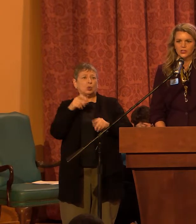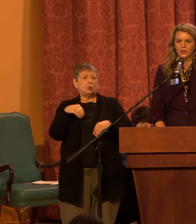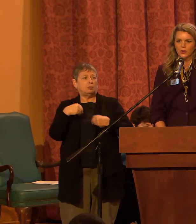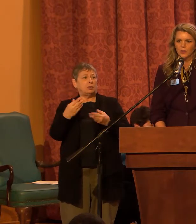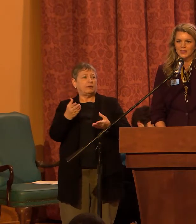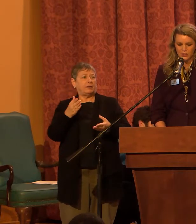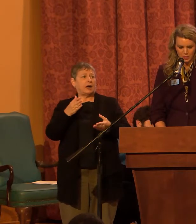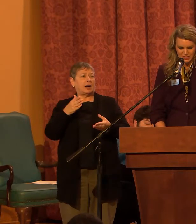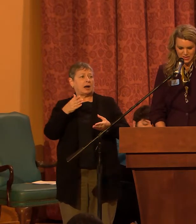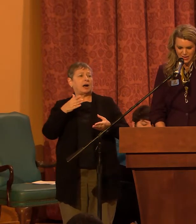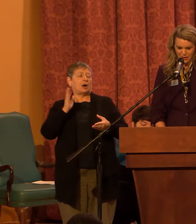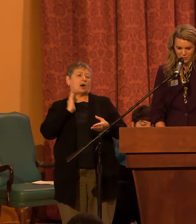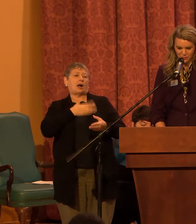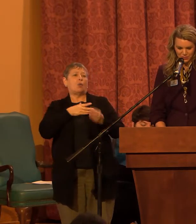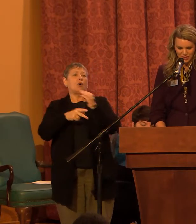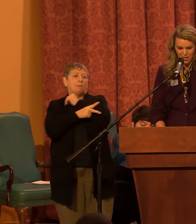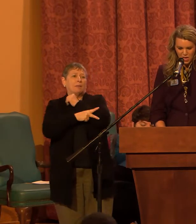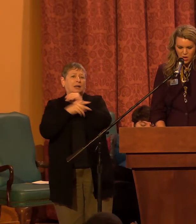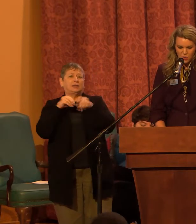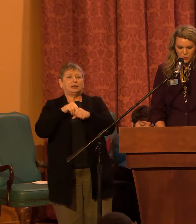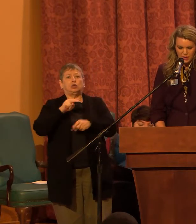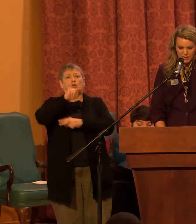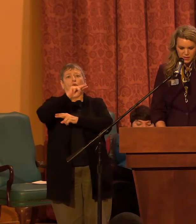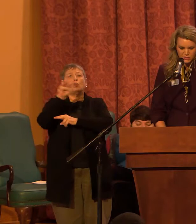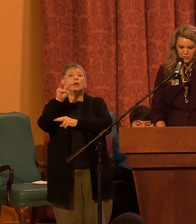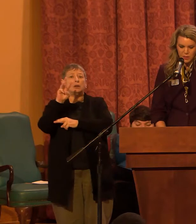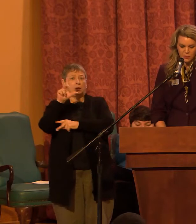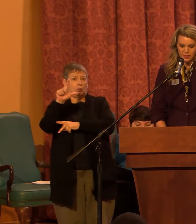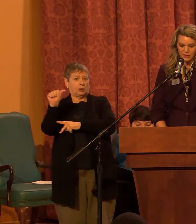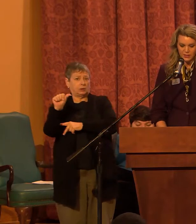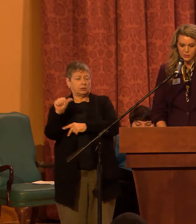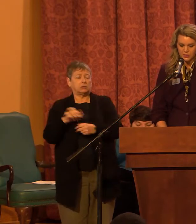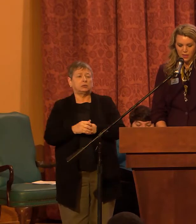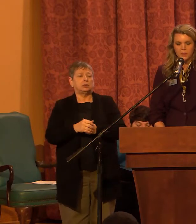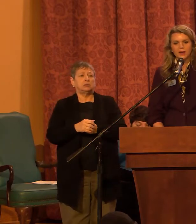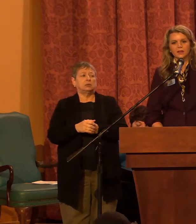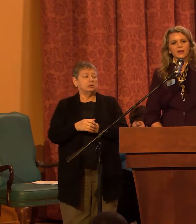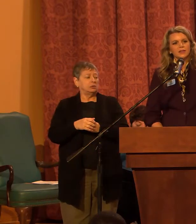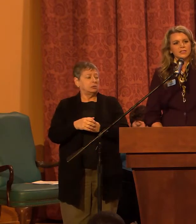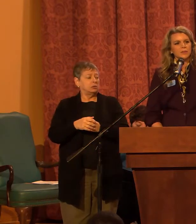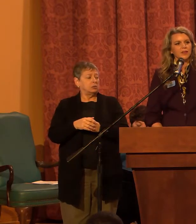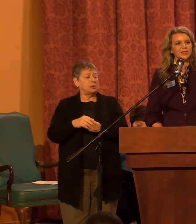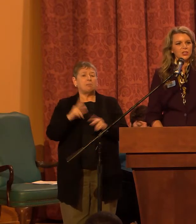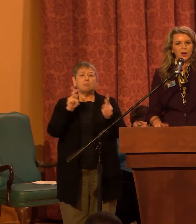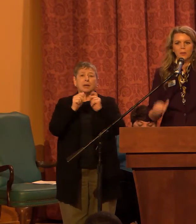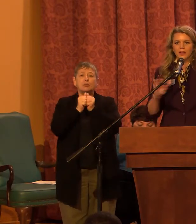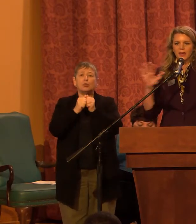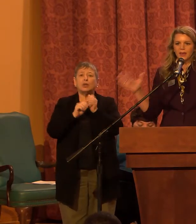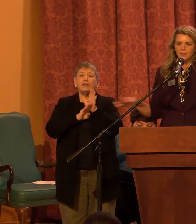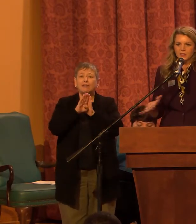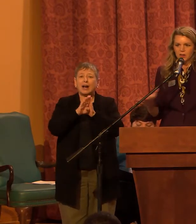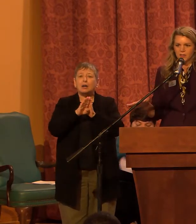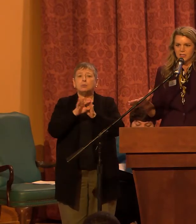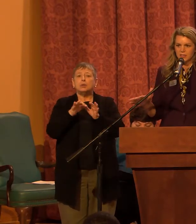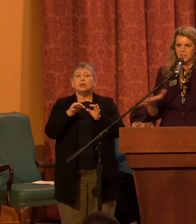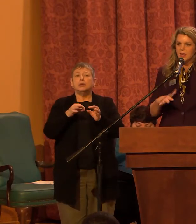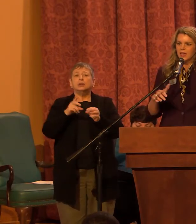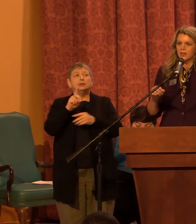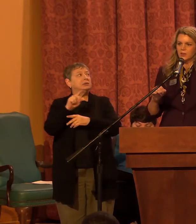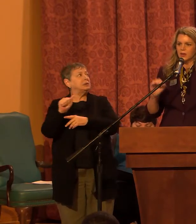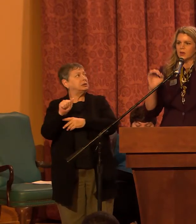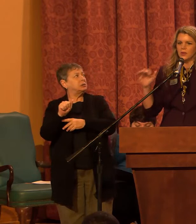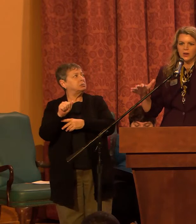Caddo Bossier in Northwest Louisiana. We serve people with intellectual and developmental disabilities through a blanket of